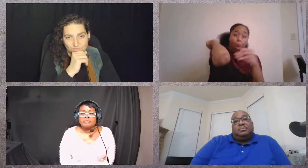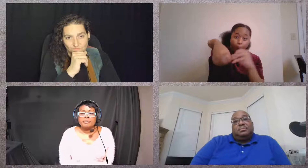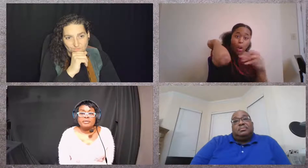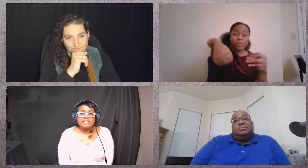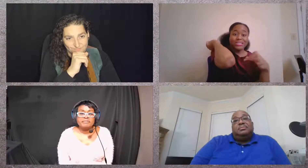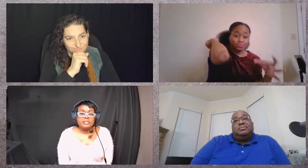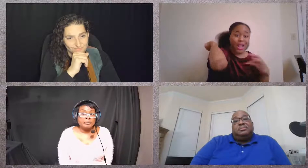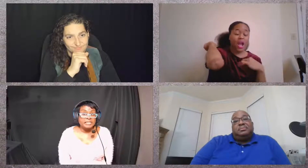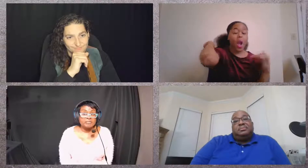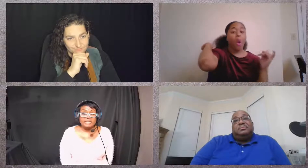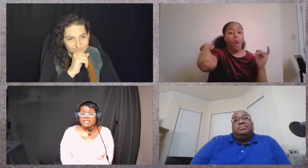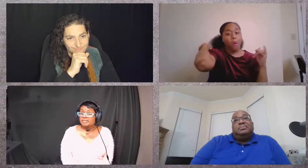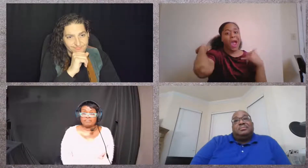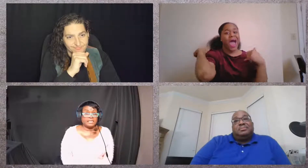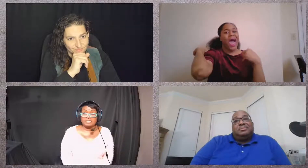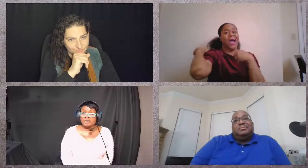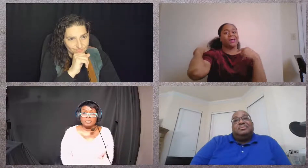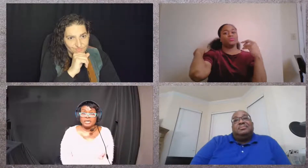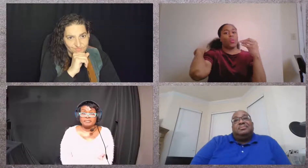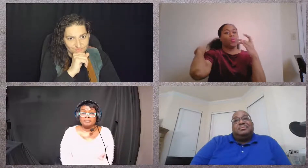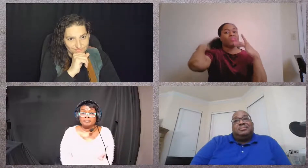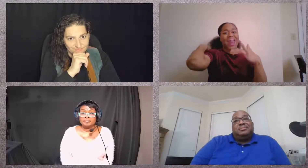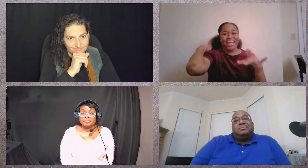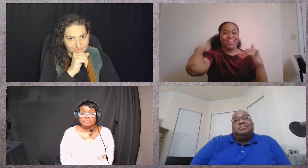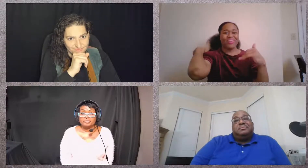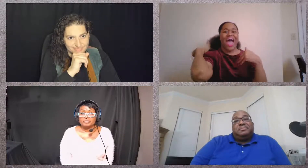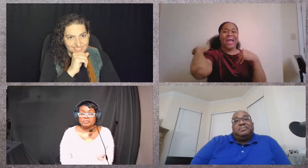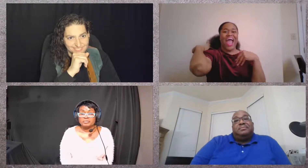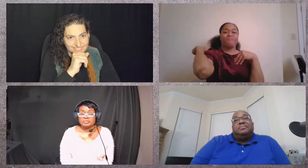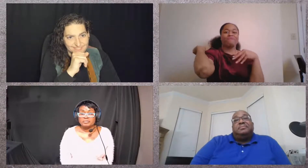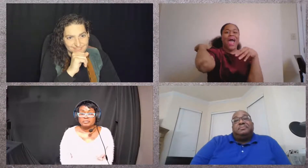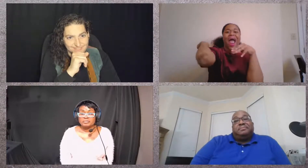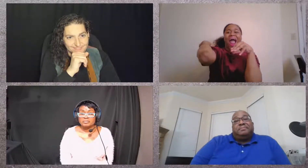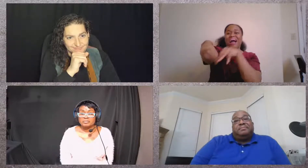And sometimes my parents have to explain to me that that's not right.